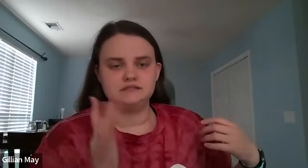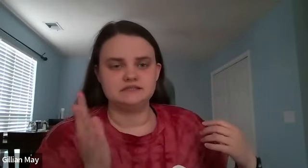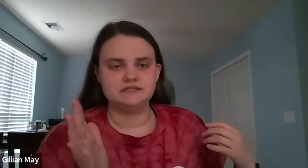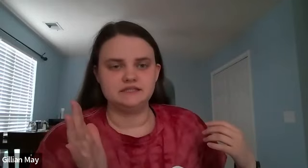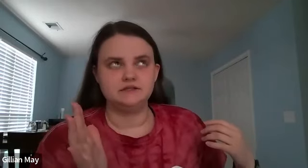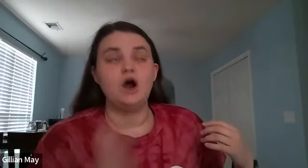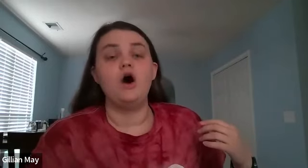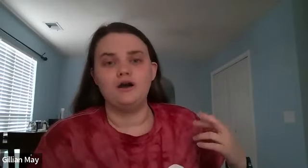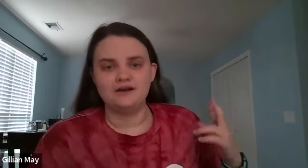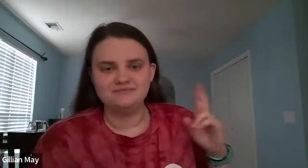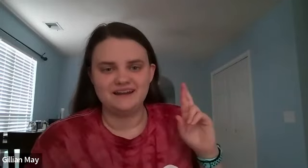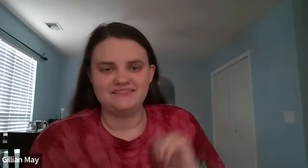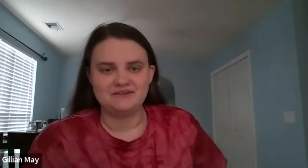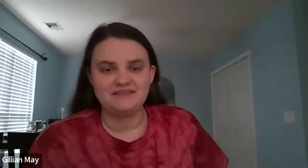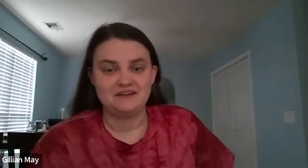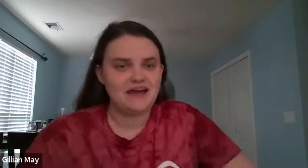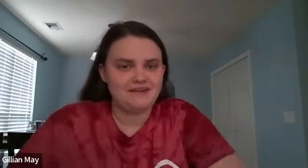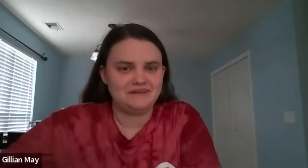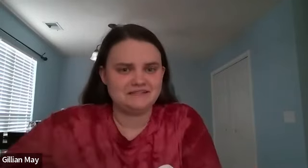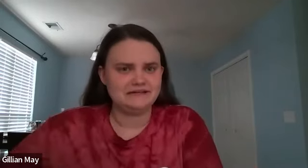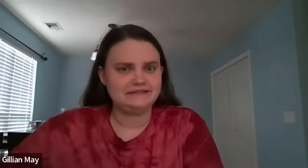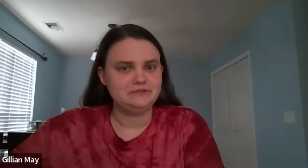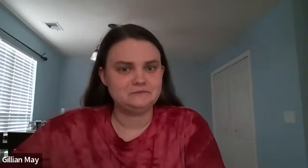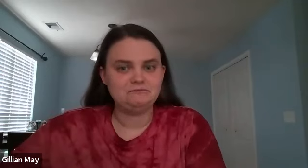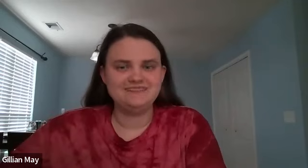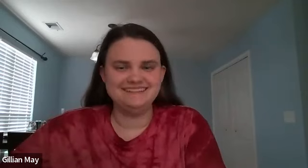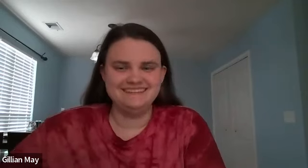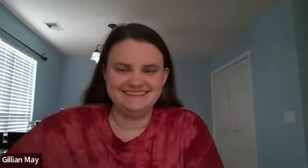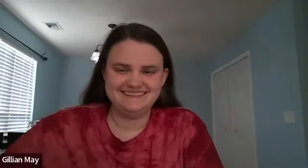Let's see. R, and I think my letters. I signed it. Whoops.